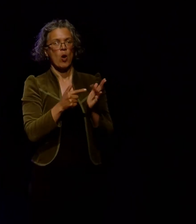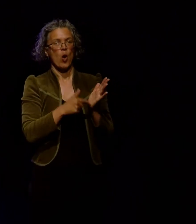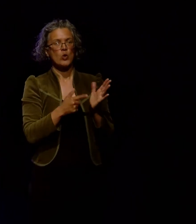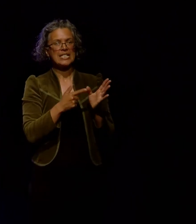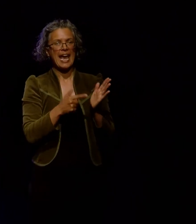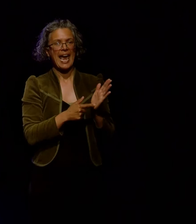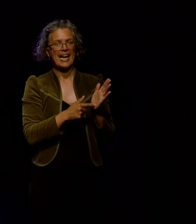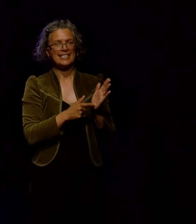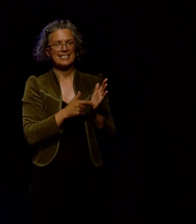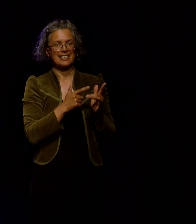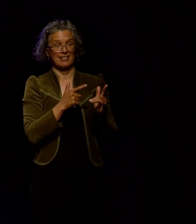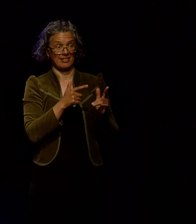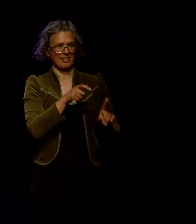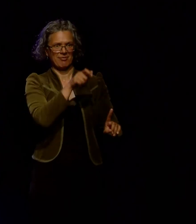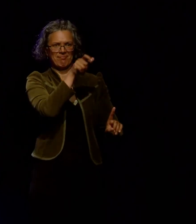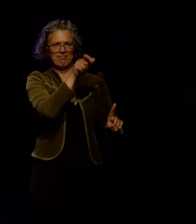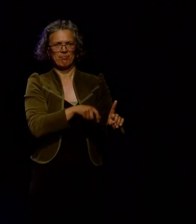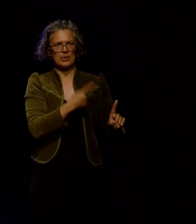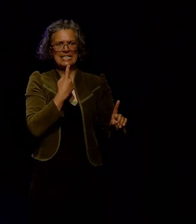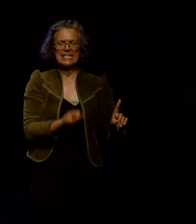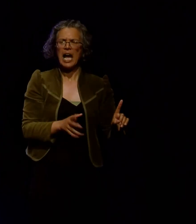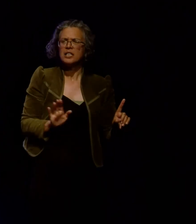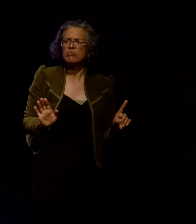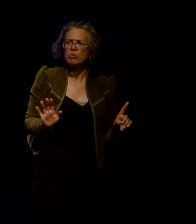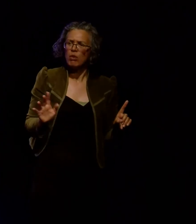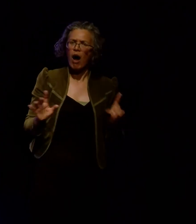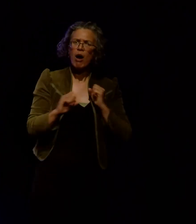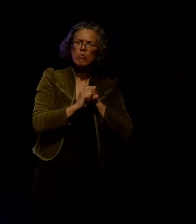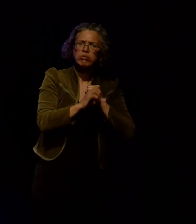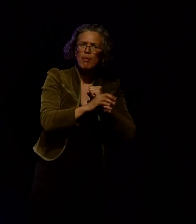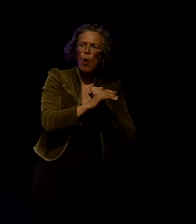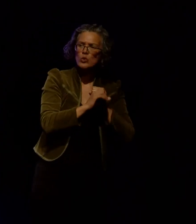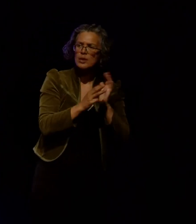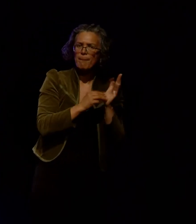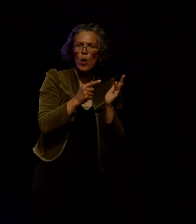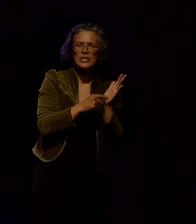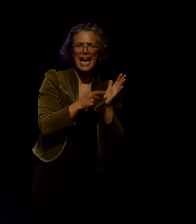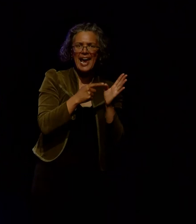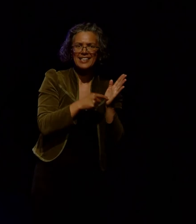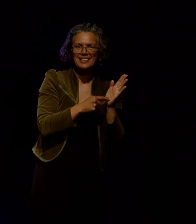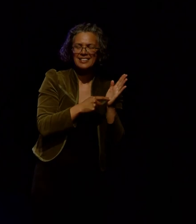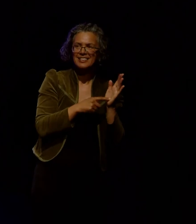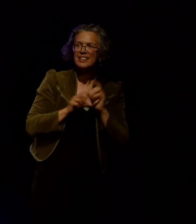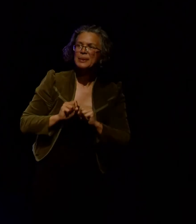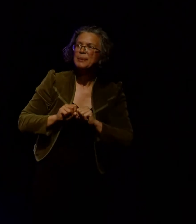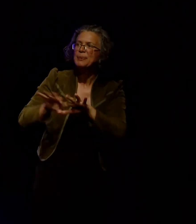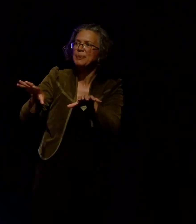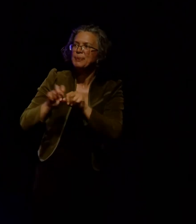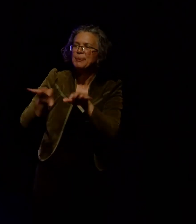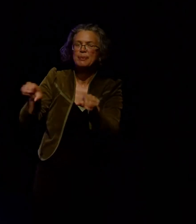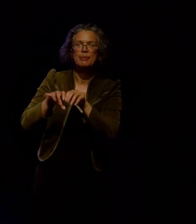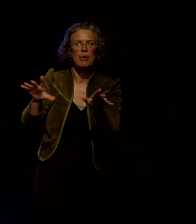no, because we're on different islands, that's museums, it helps promote MOTAT to visitors coming to Auckland, and the collaborative approach is something